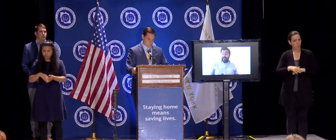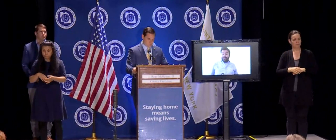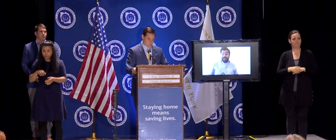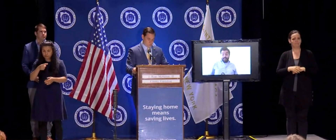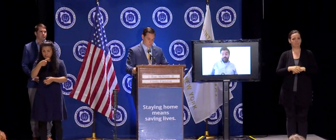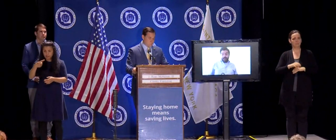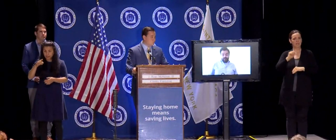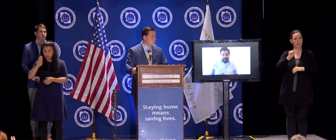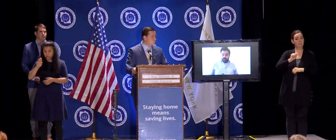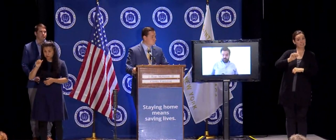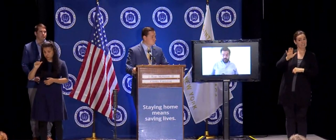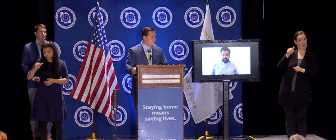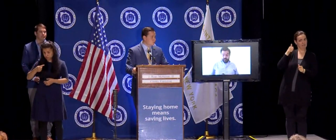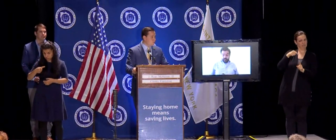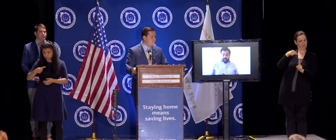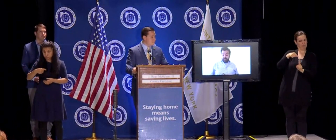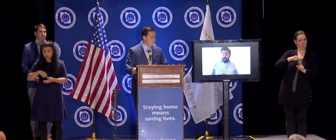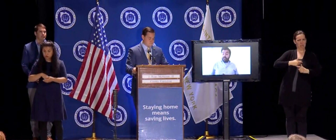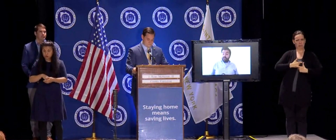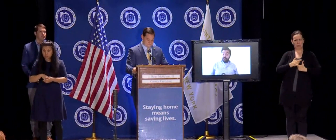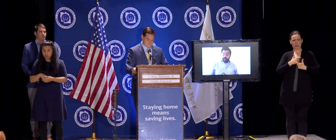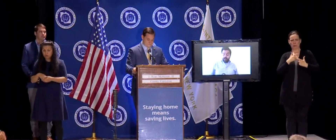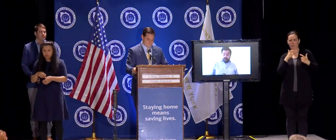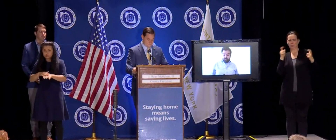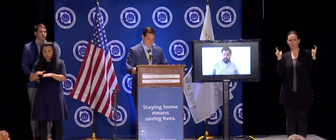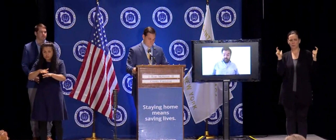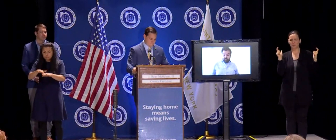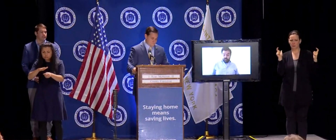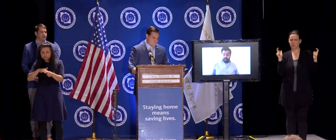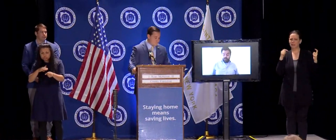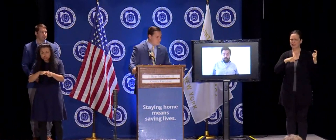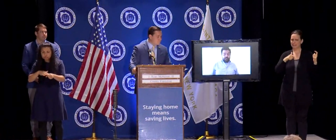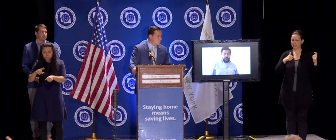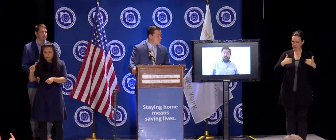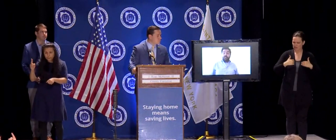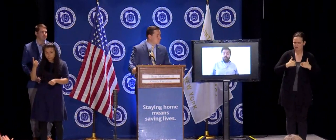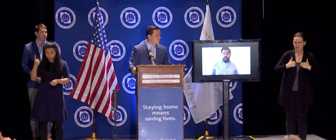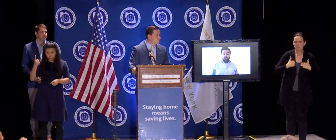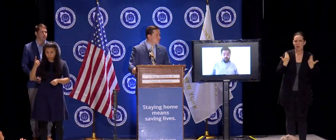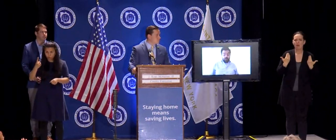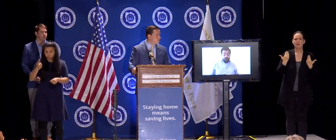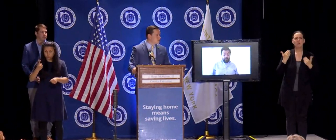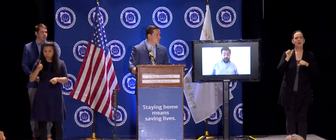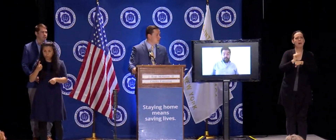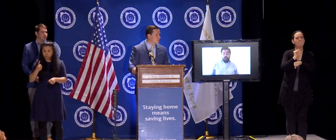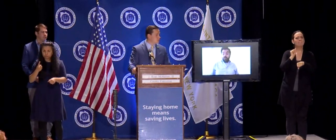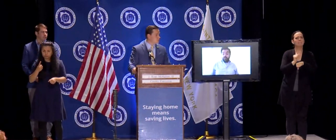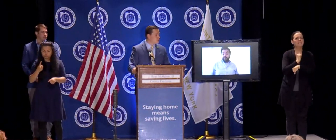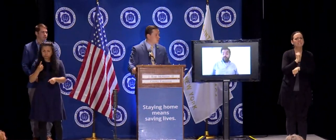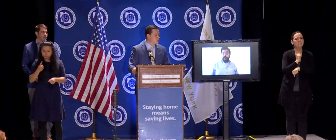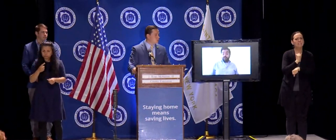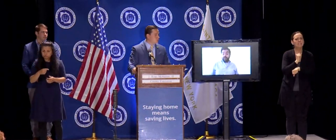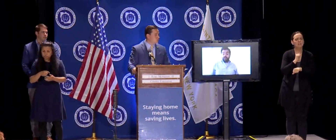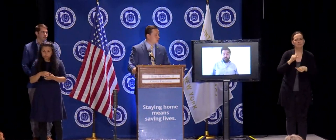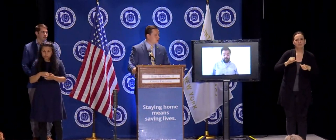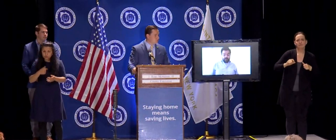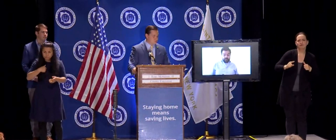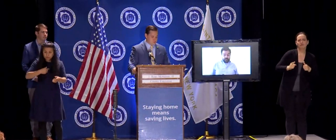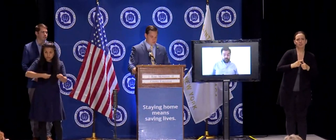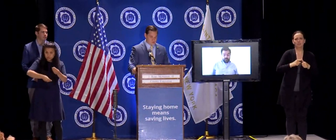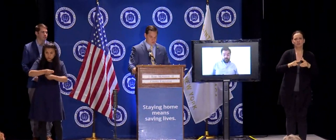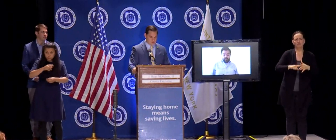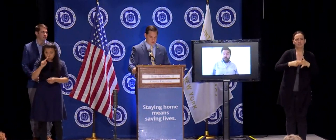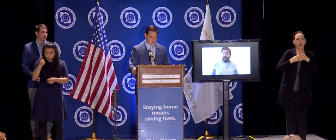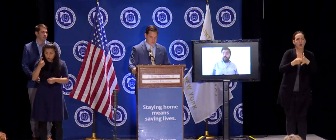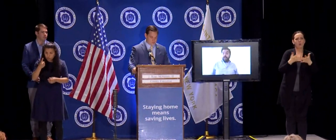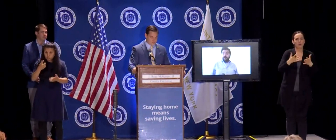is big on celebrating first. As a relatively young company, we sold our first book online almost 25 years